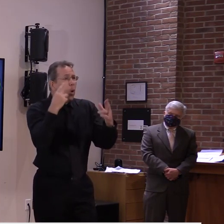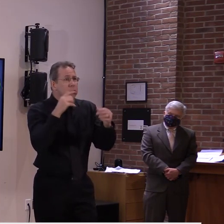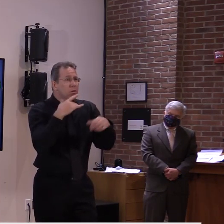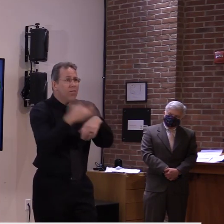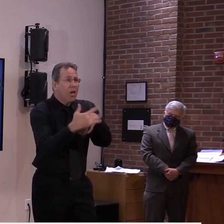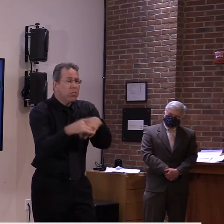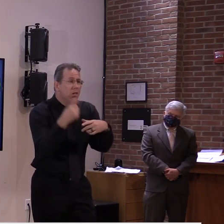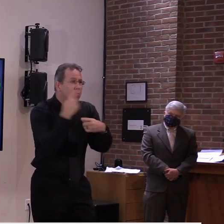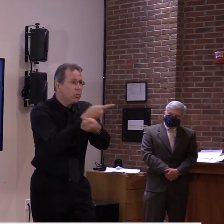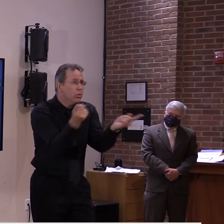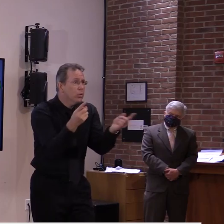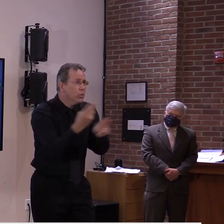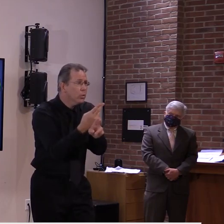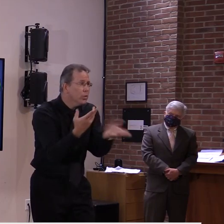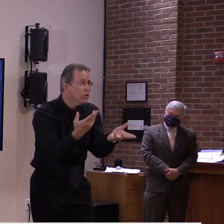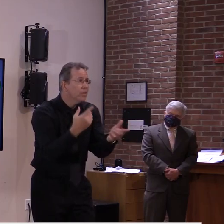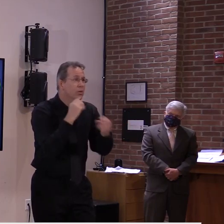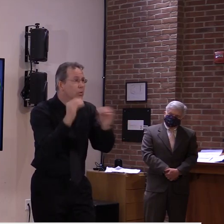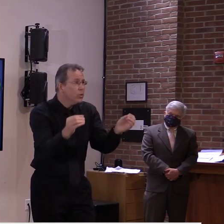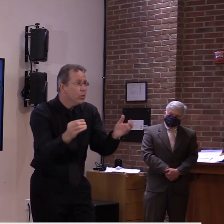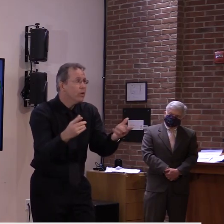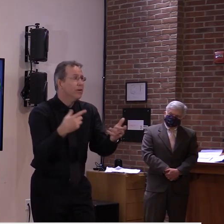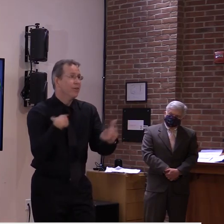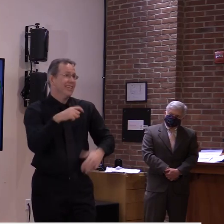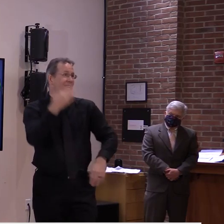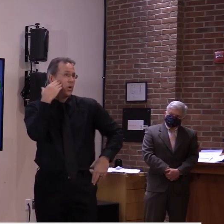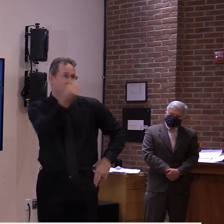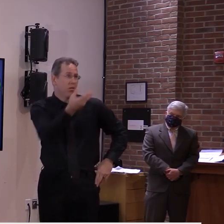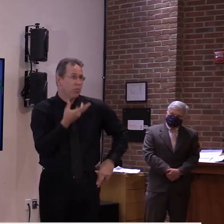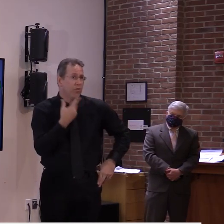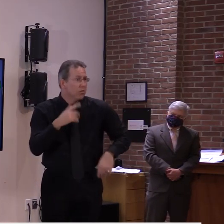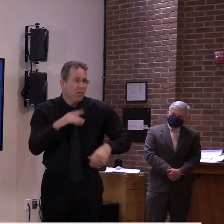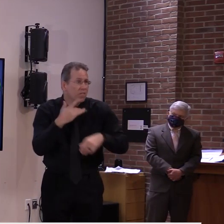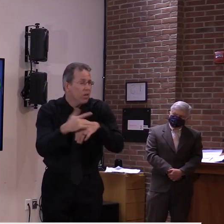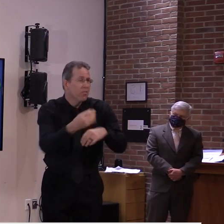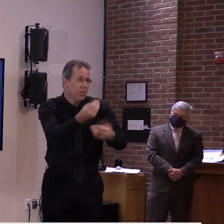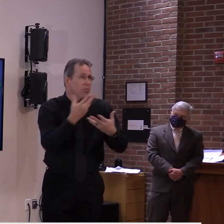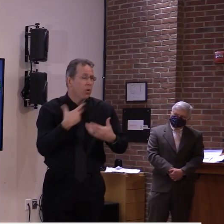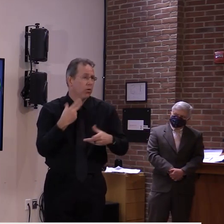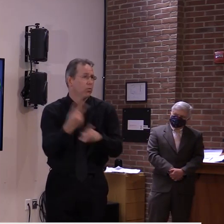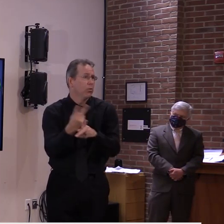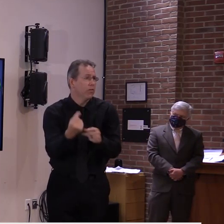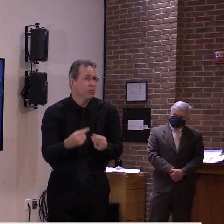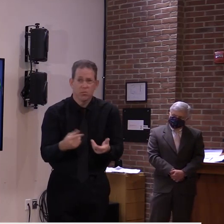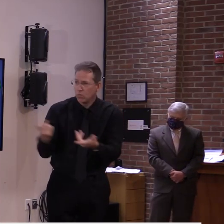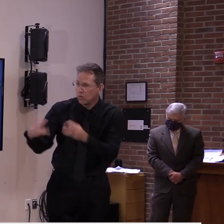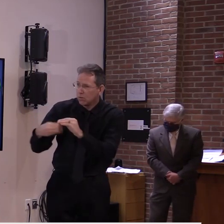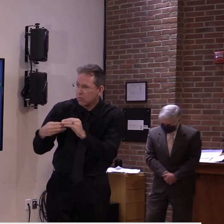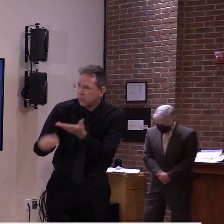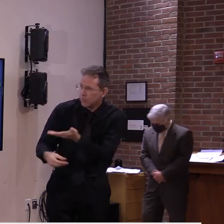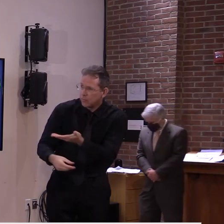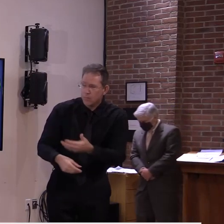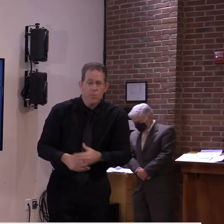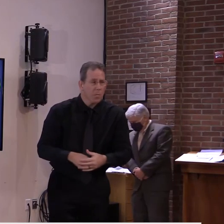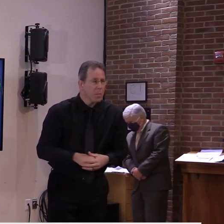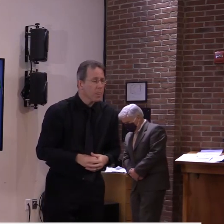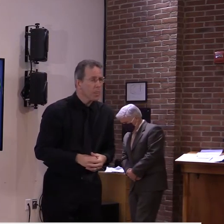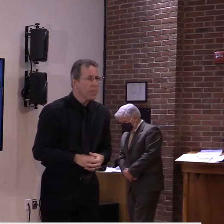we want to hear from them to make sure that we identify the areas that we need to have some shortcomings,